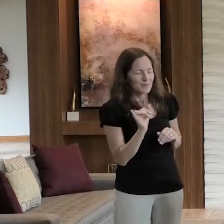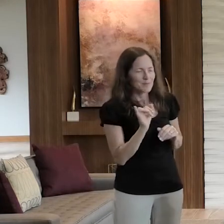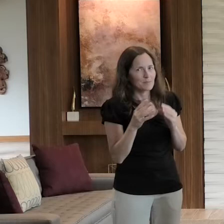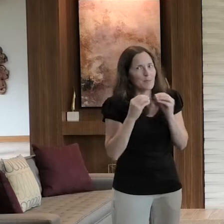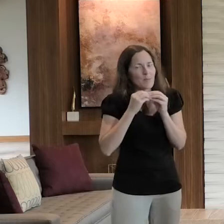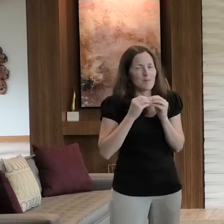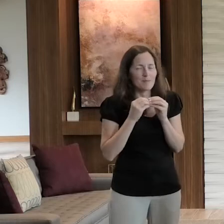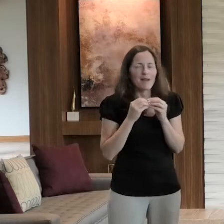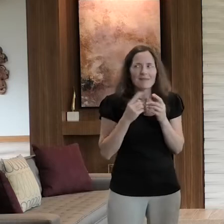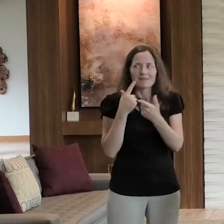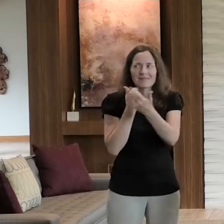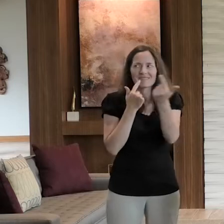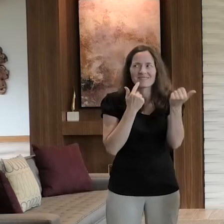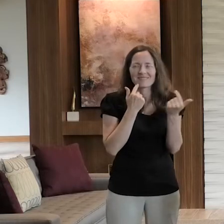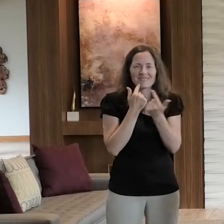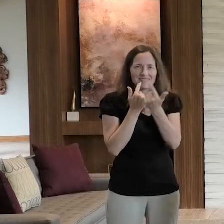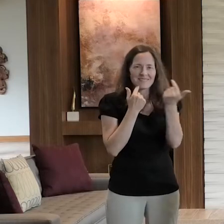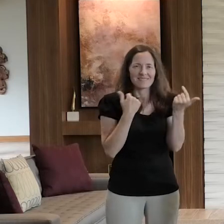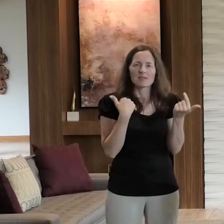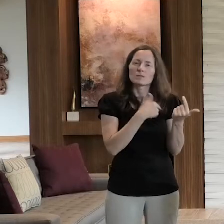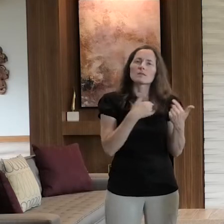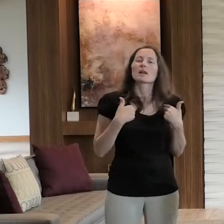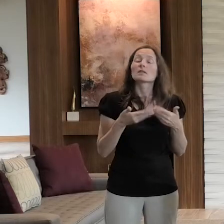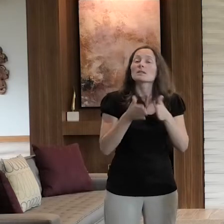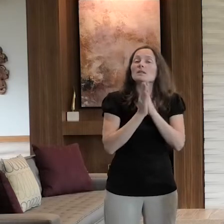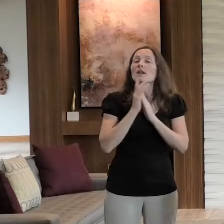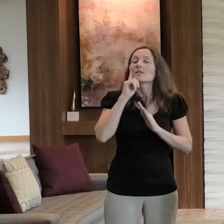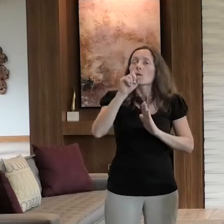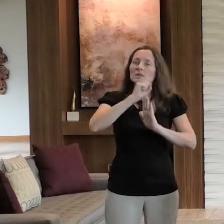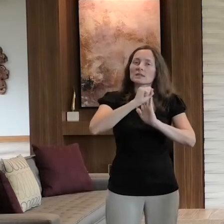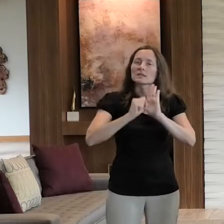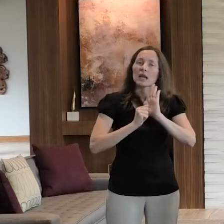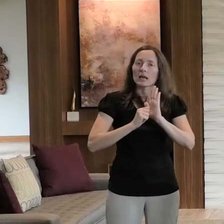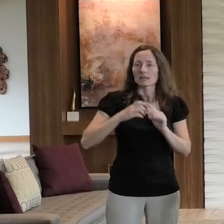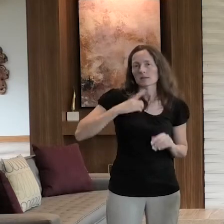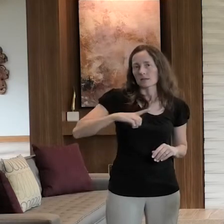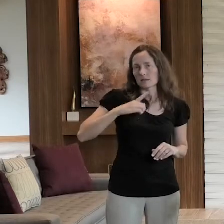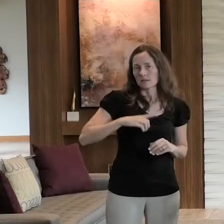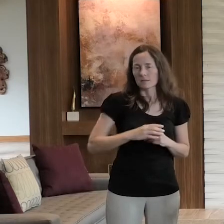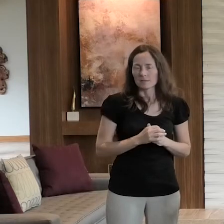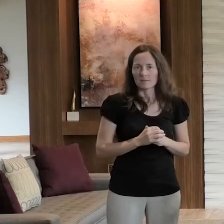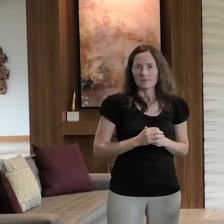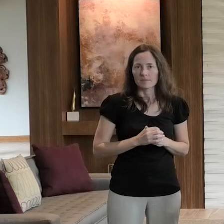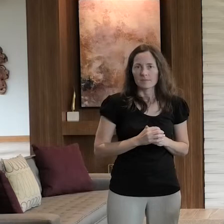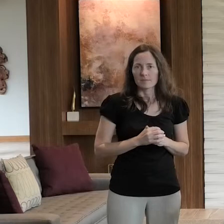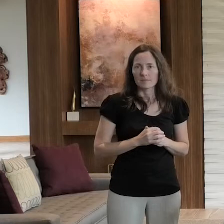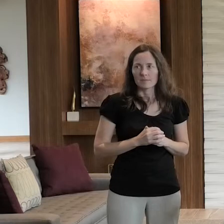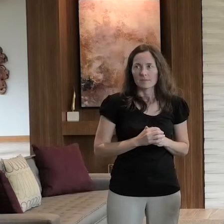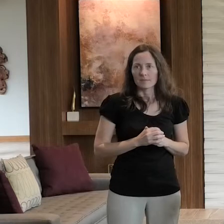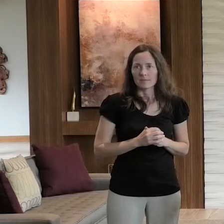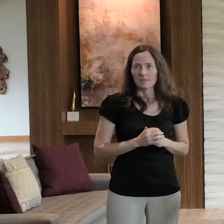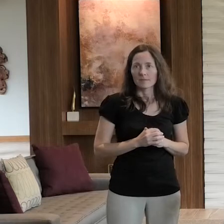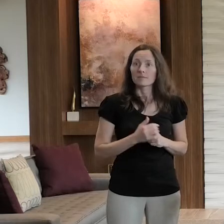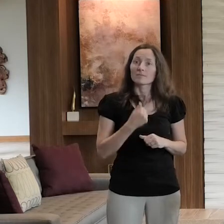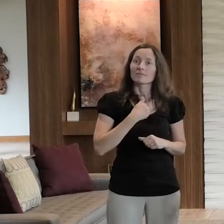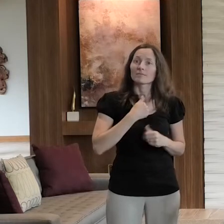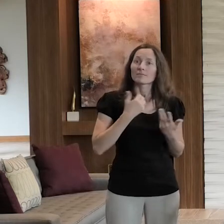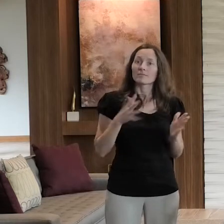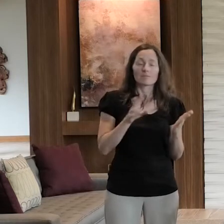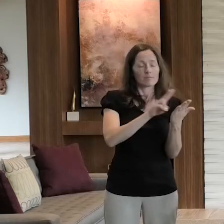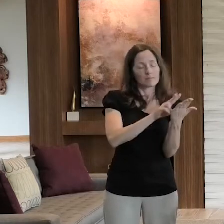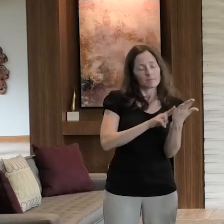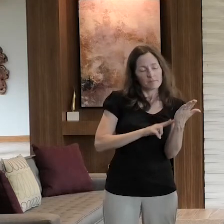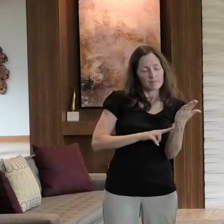have a request of our state delegation. All right, I read this and I thought, and he